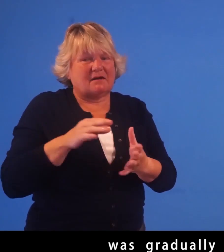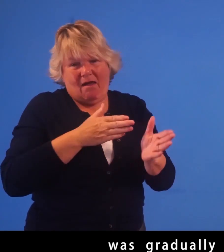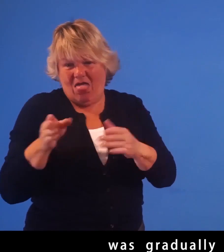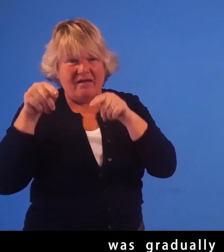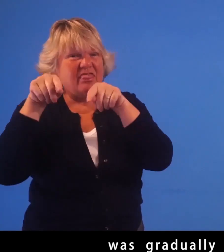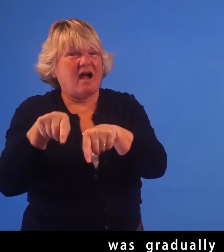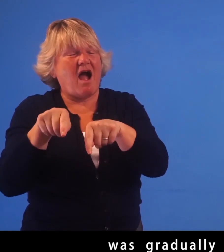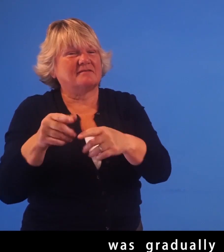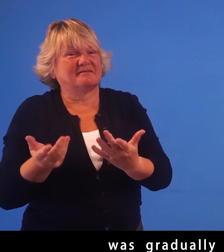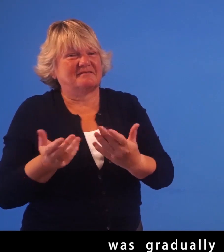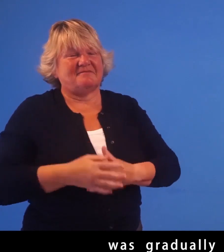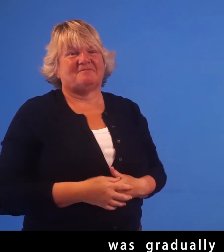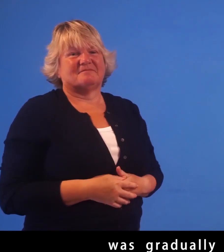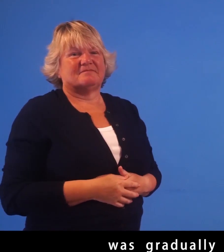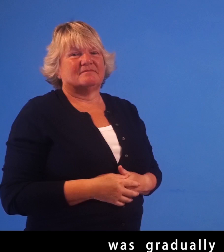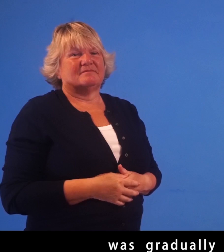painting.